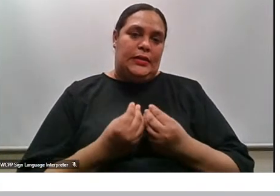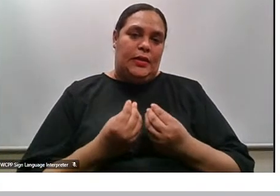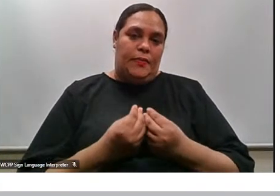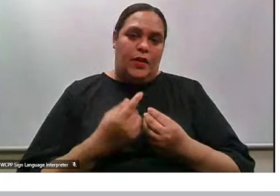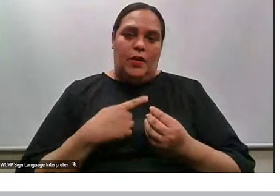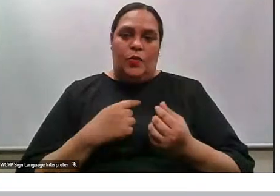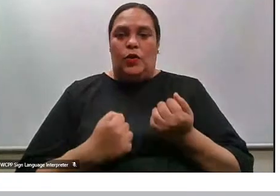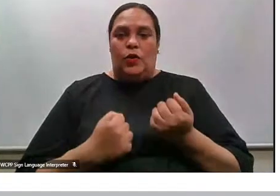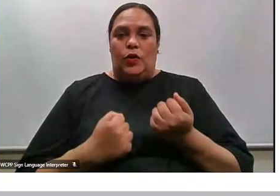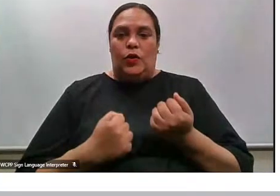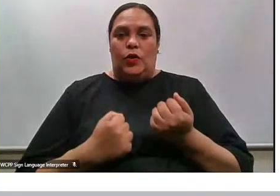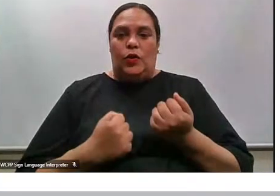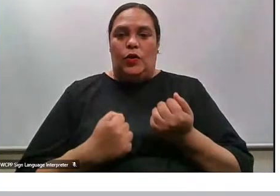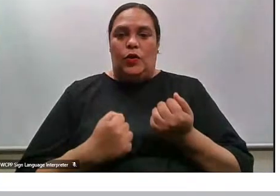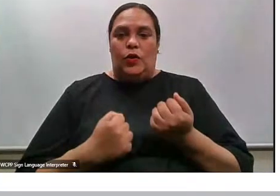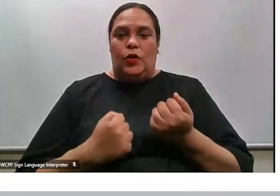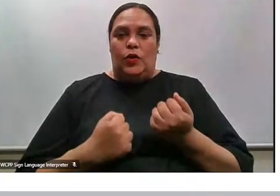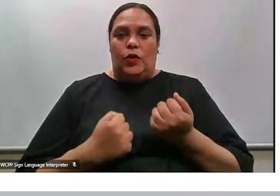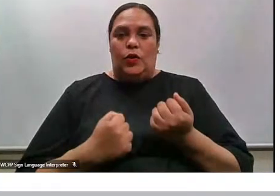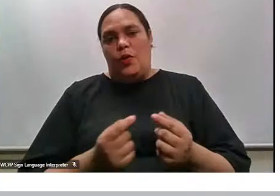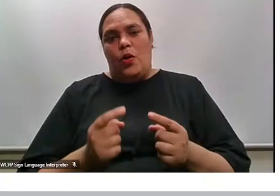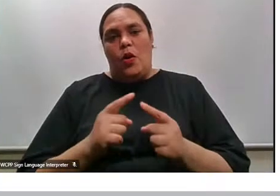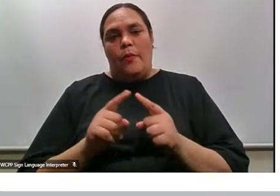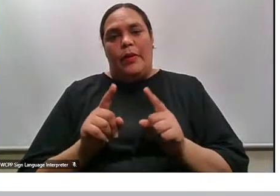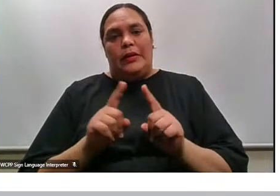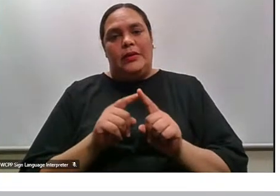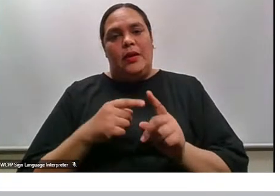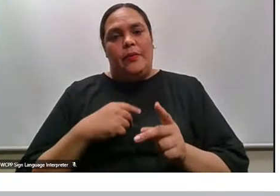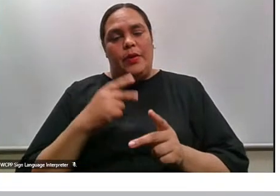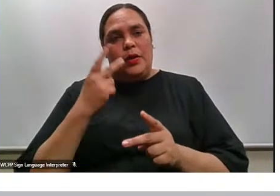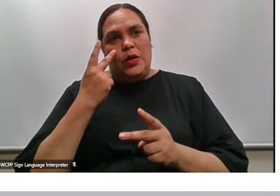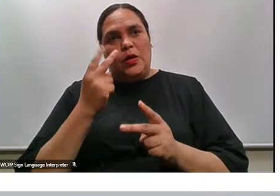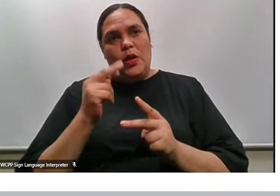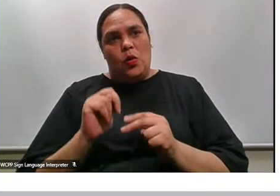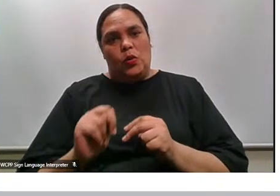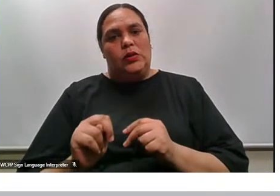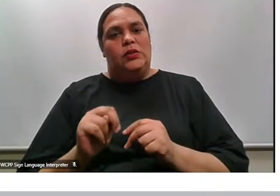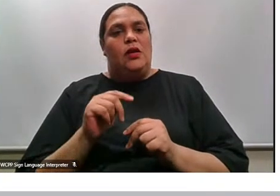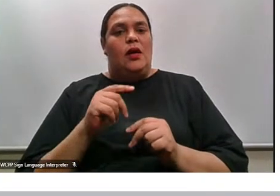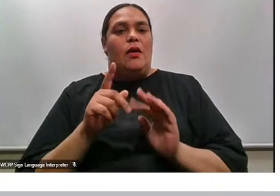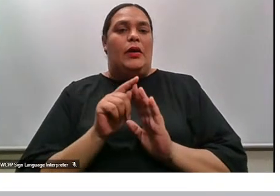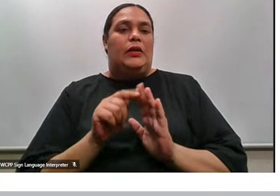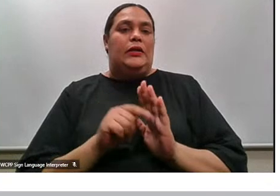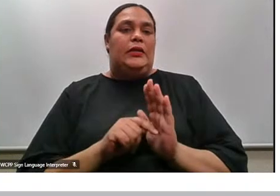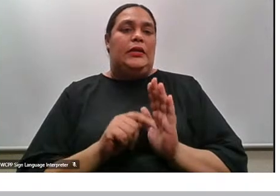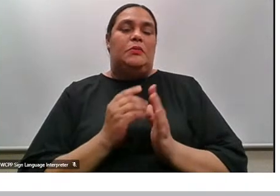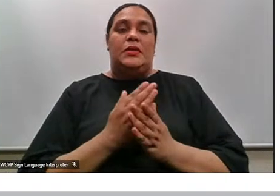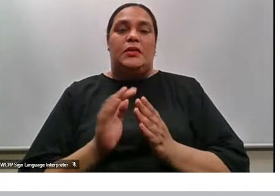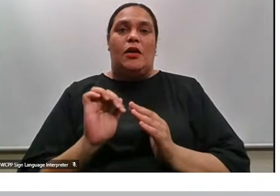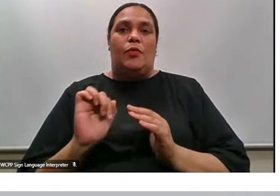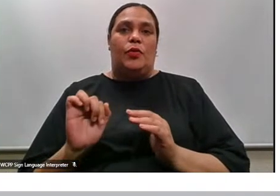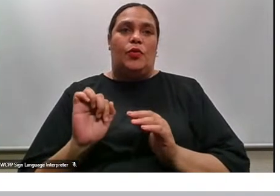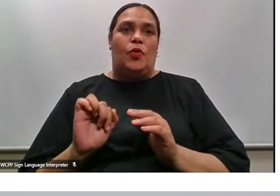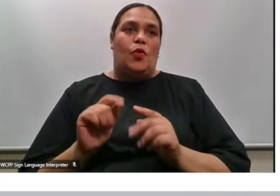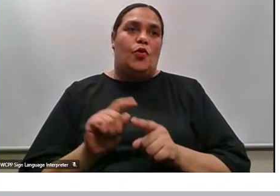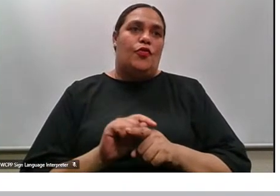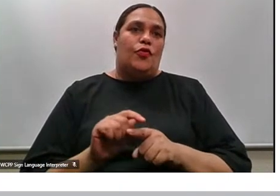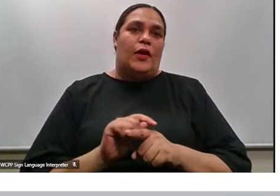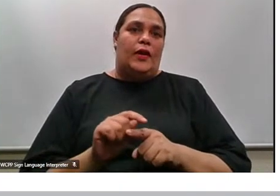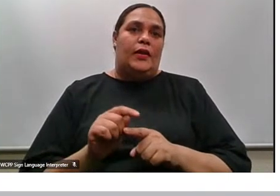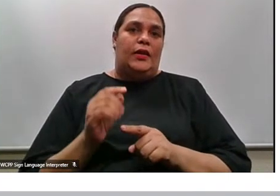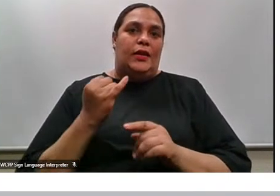full. But then I noticed that, you know, in terms of some of the training